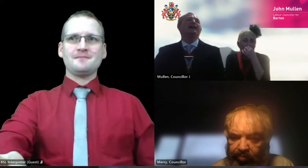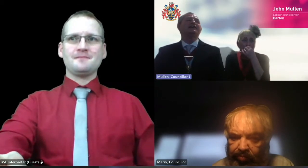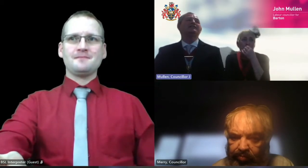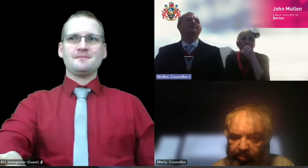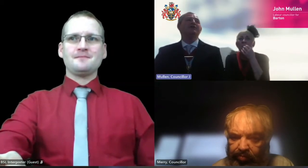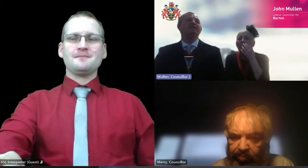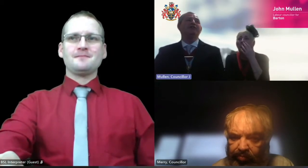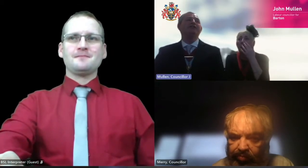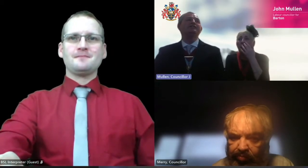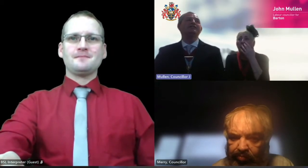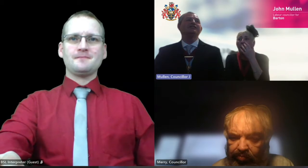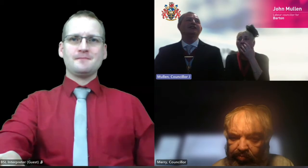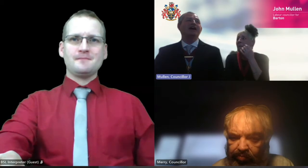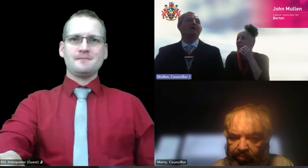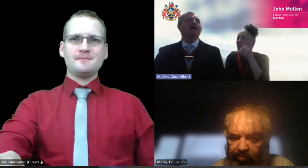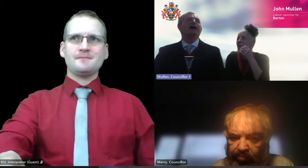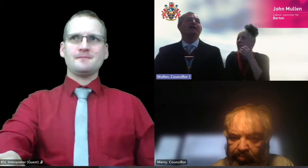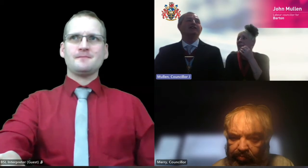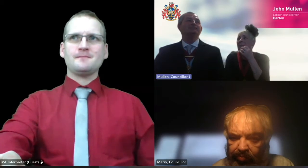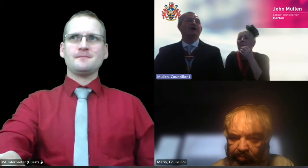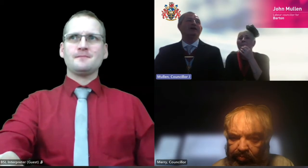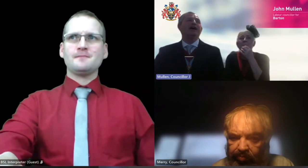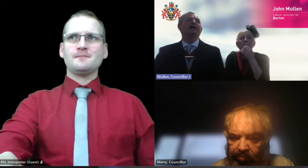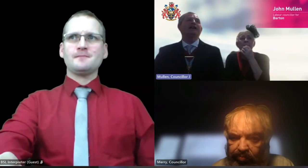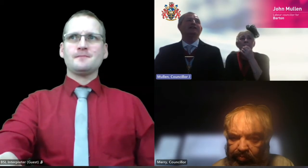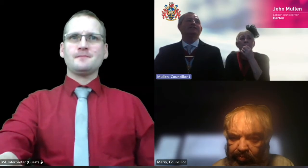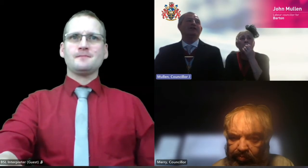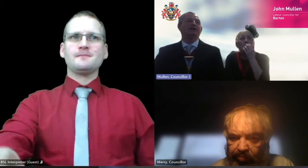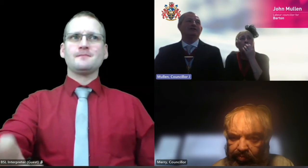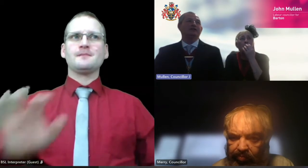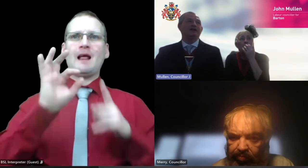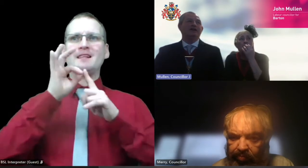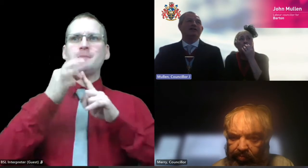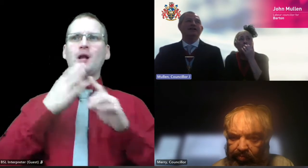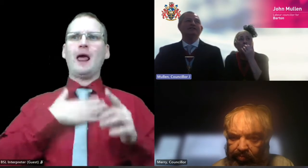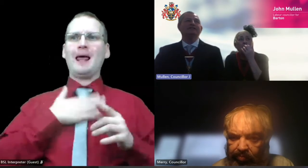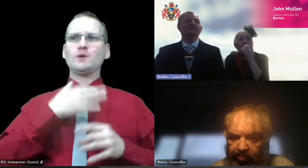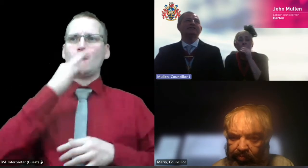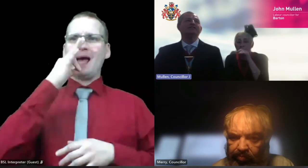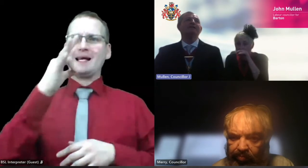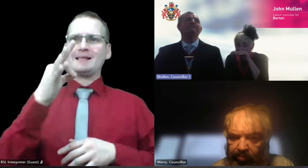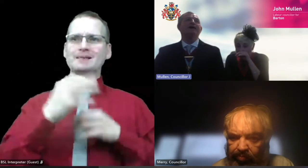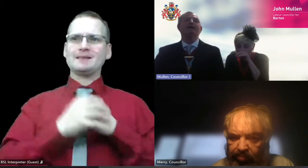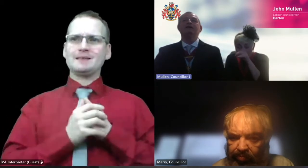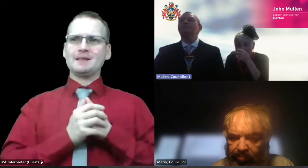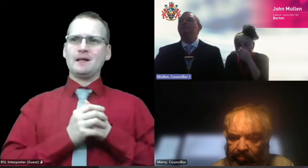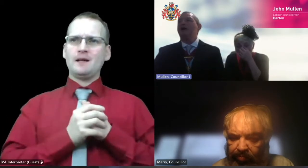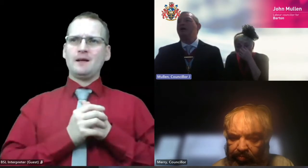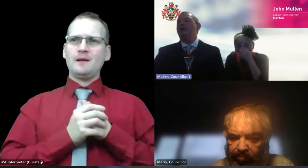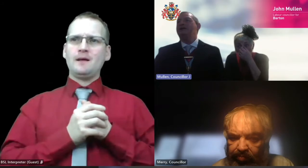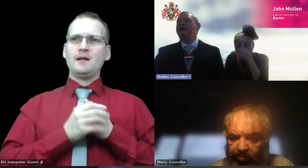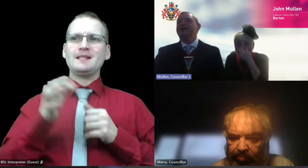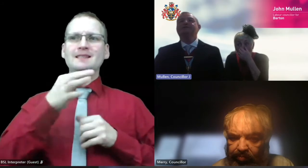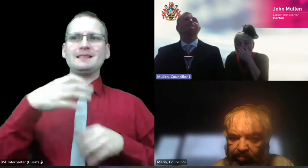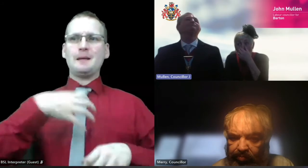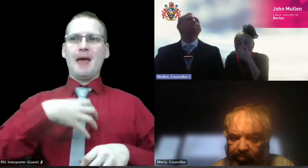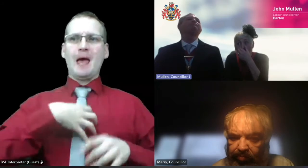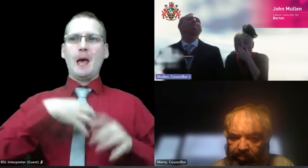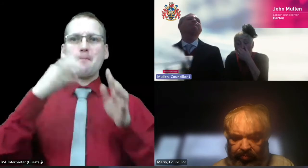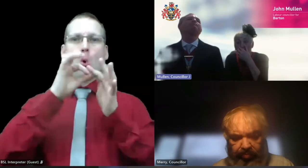I'd like to move on to the agenda now. And at this point, I'd like to call the City Mayor, Paul